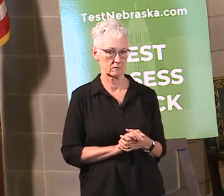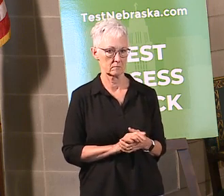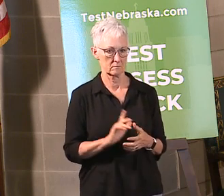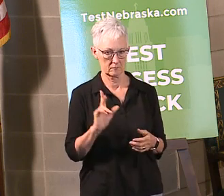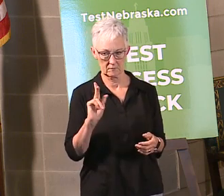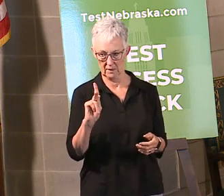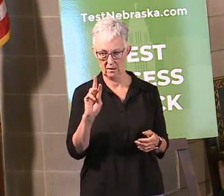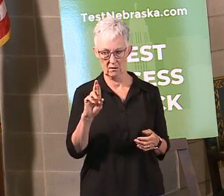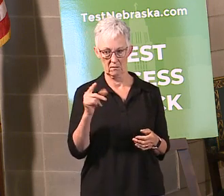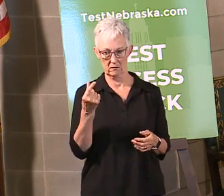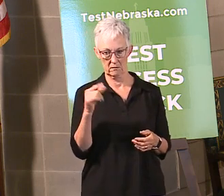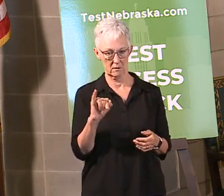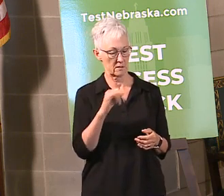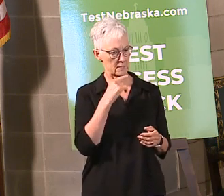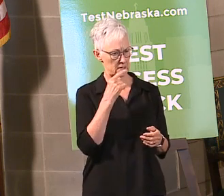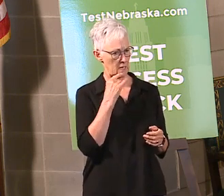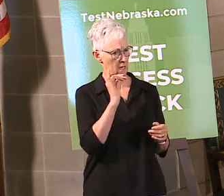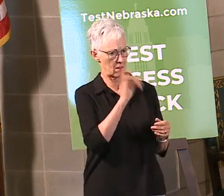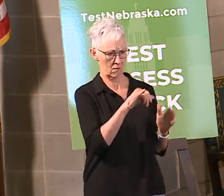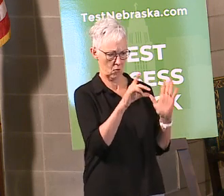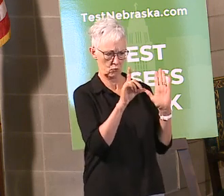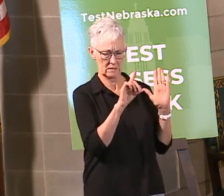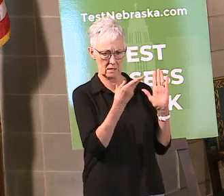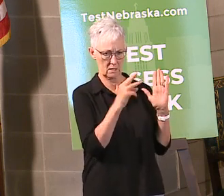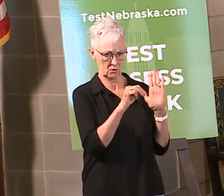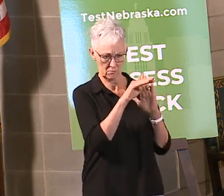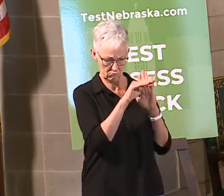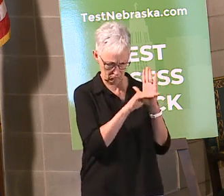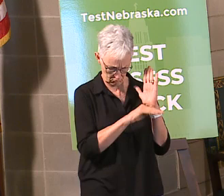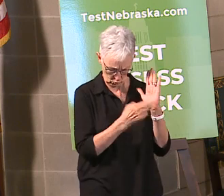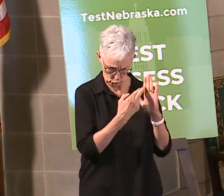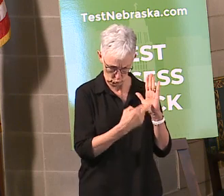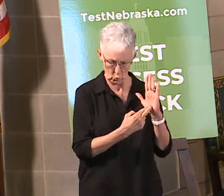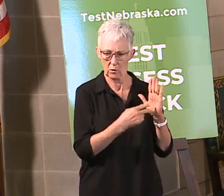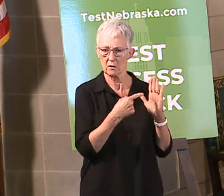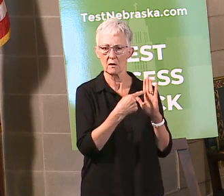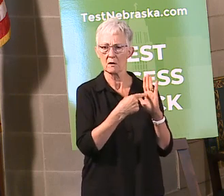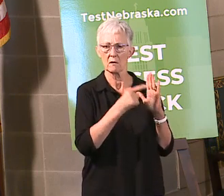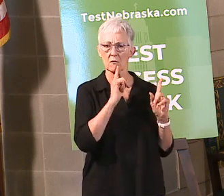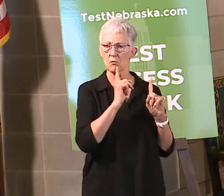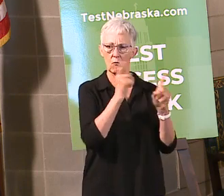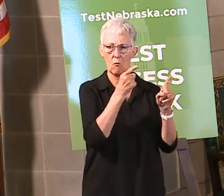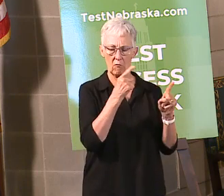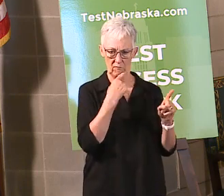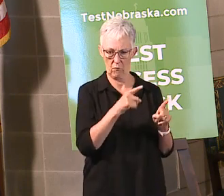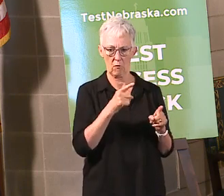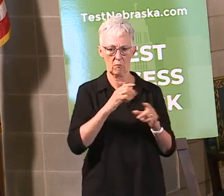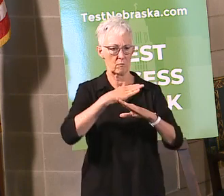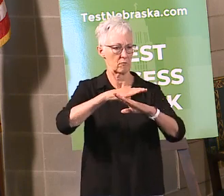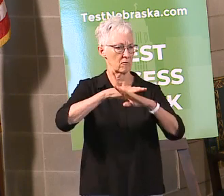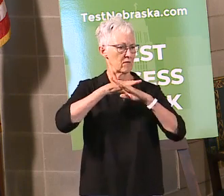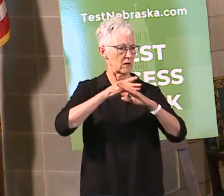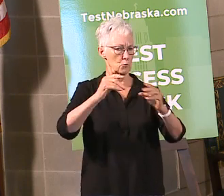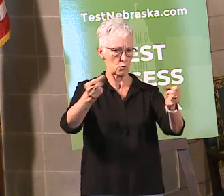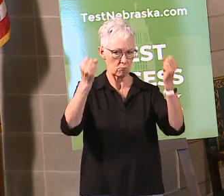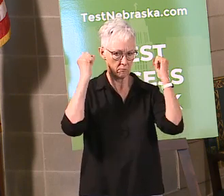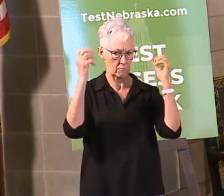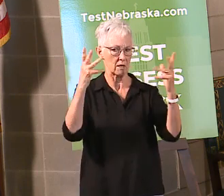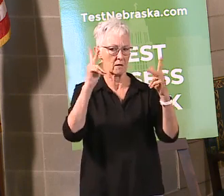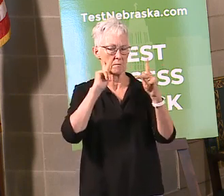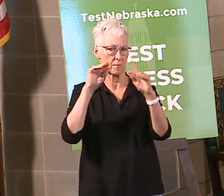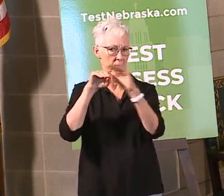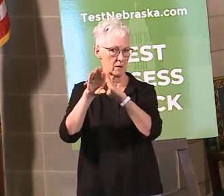social distancing practices were not to overwhelm the healthcare system. Given what we have seen in terms of data of